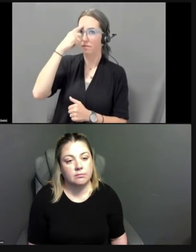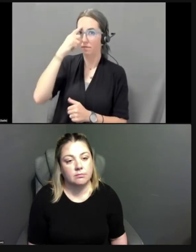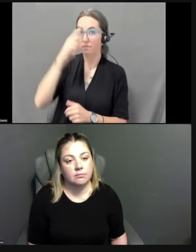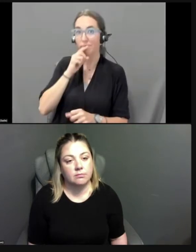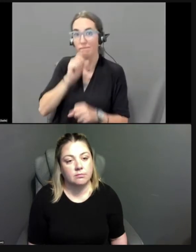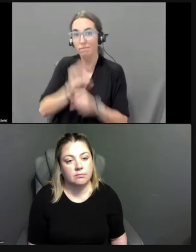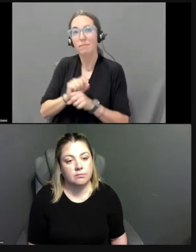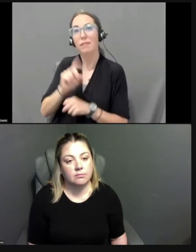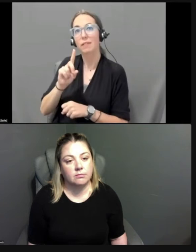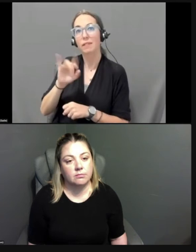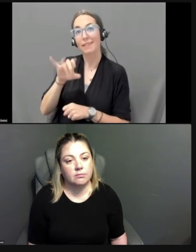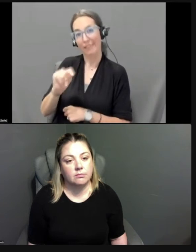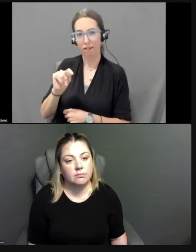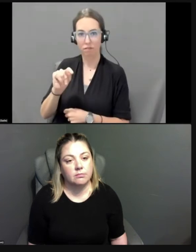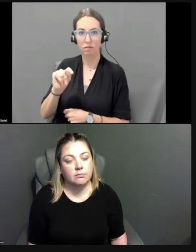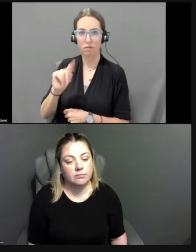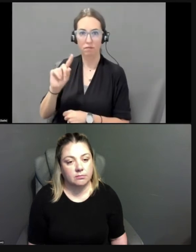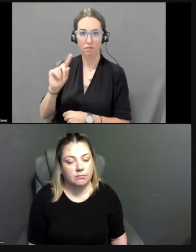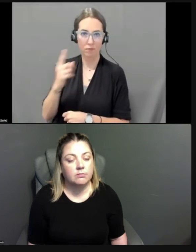dieting, and that,